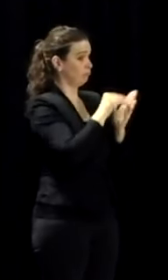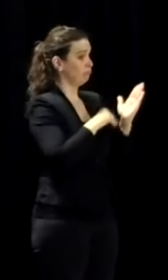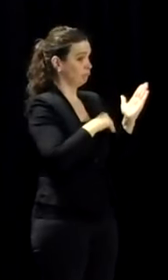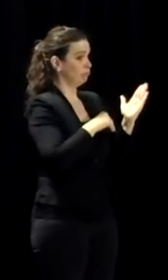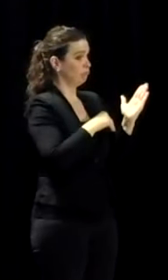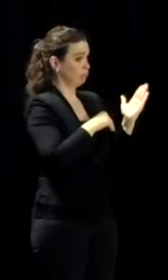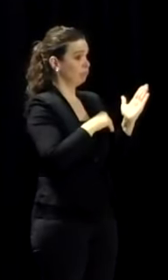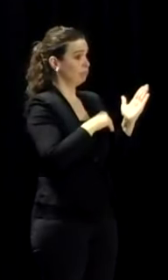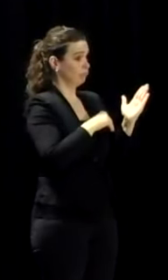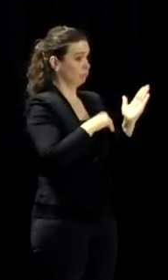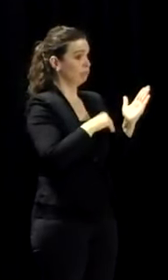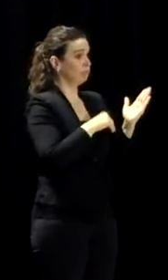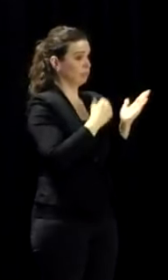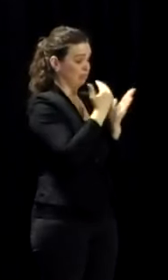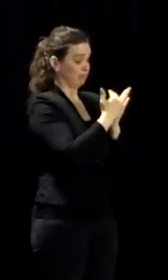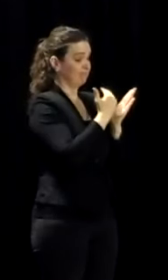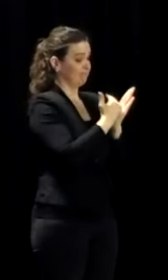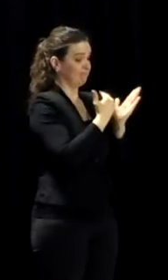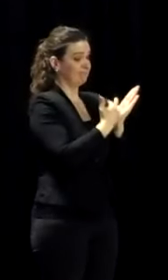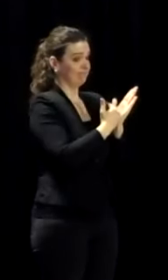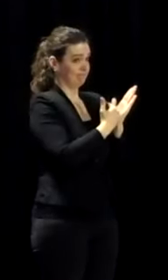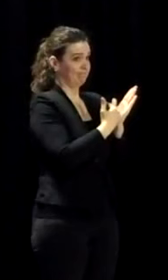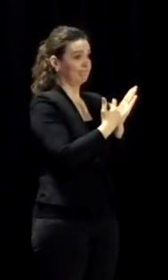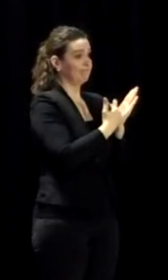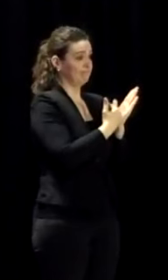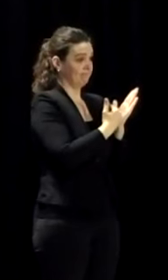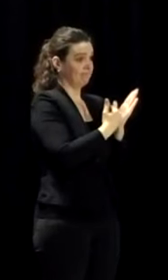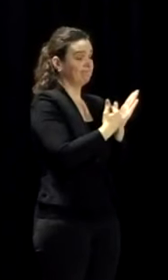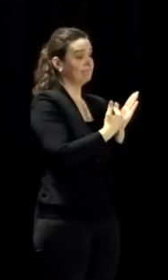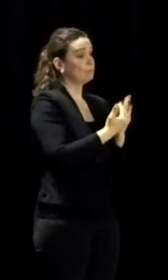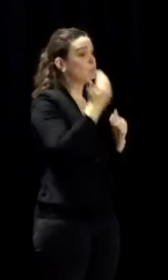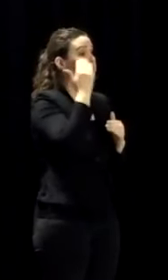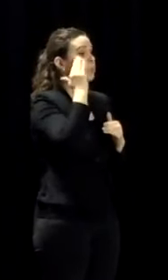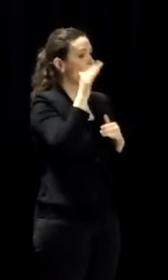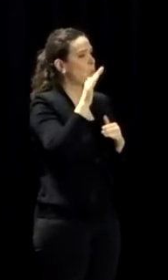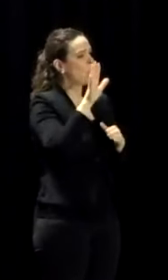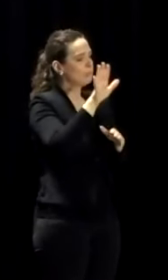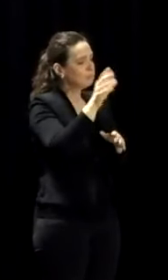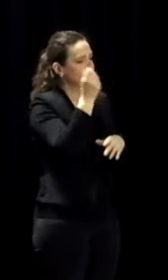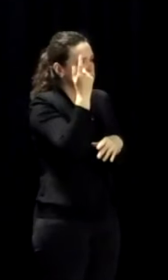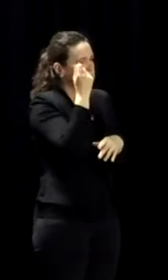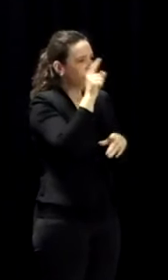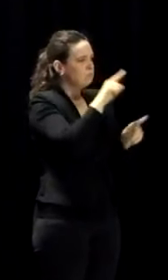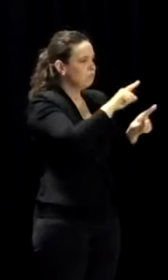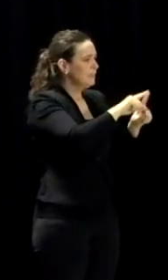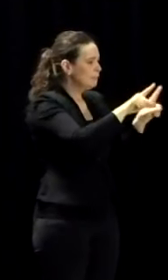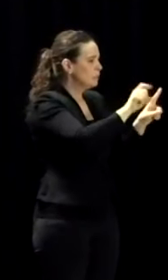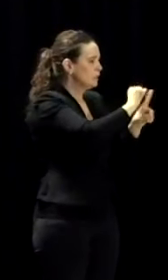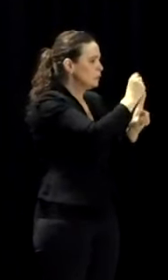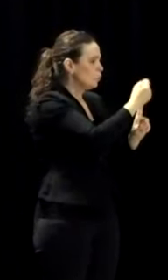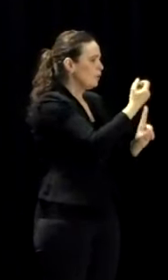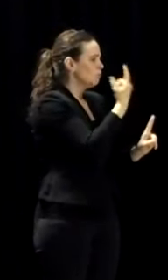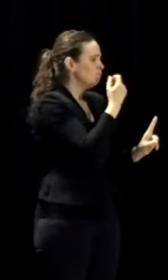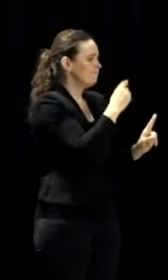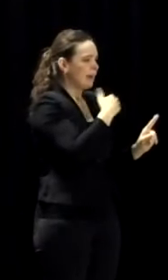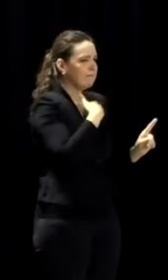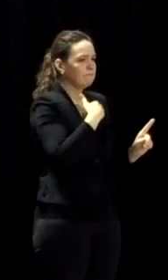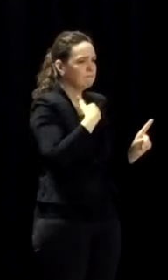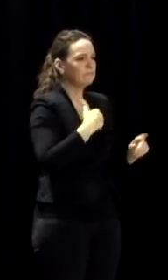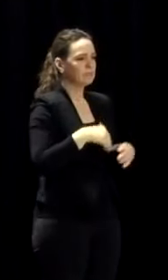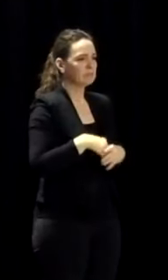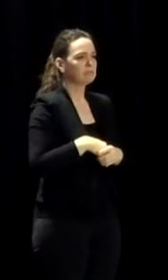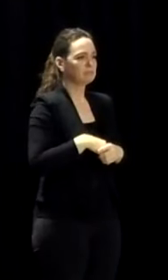every circumstance is unique. But what we are going to be asking when we respond is for those people to be cooperative